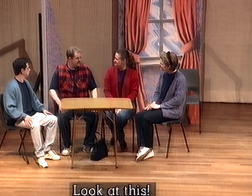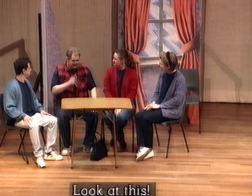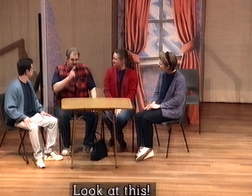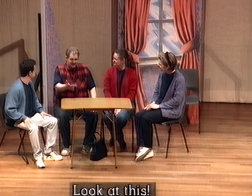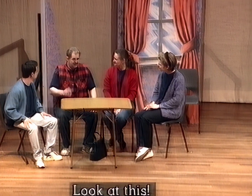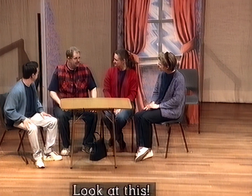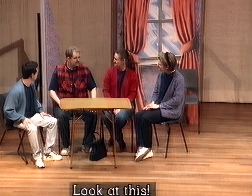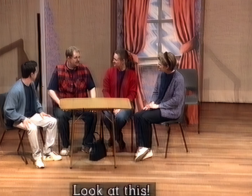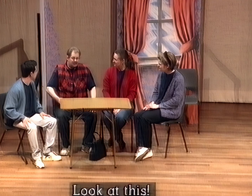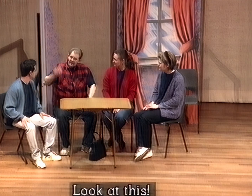Well, look at this.